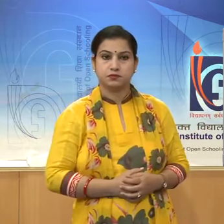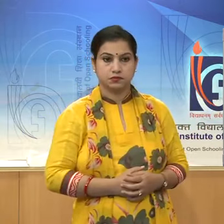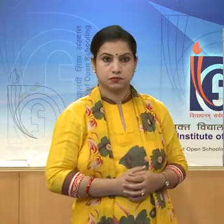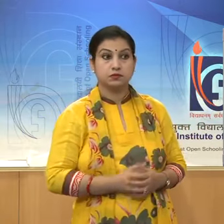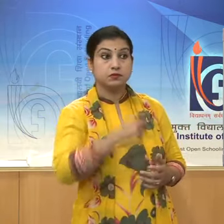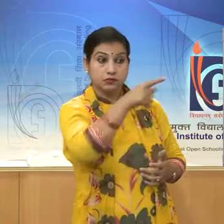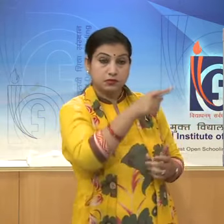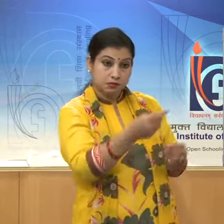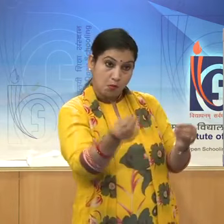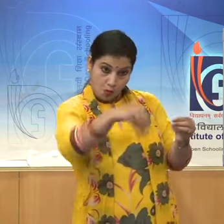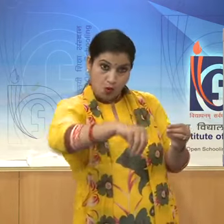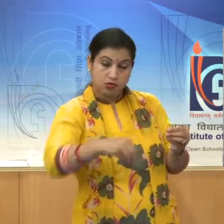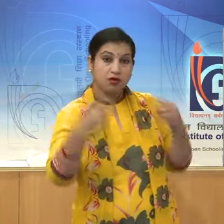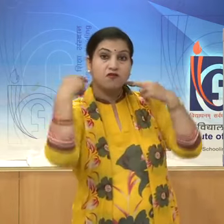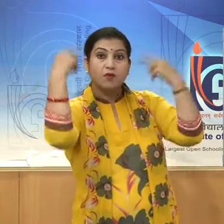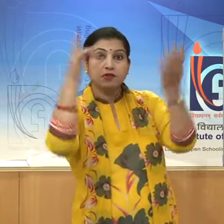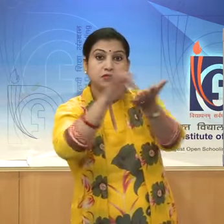The other famous works of art